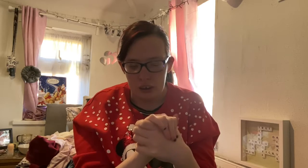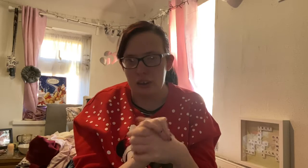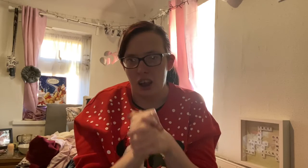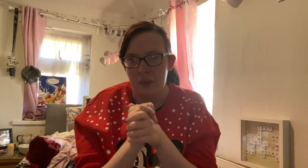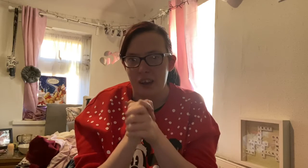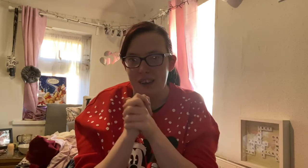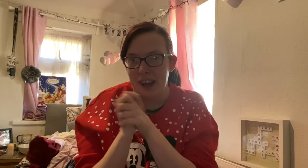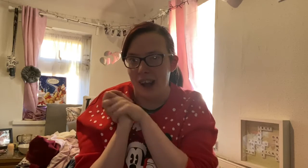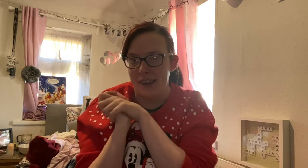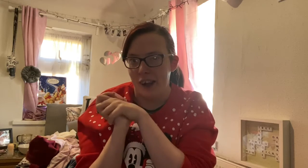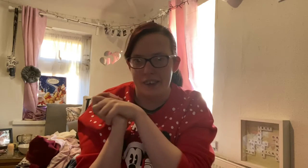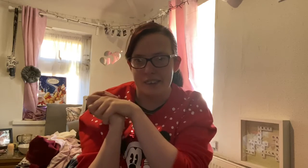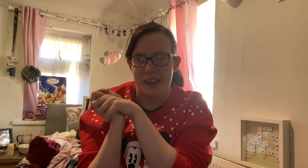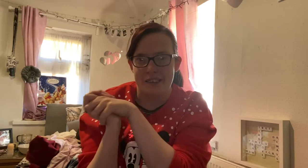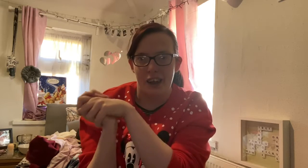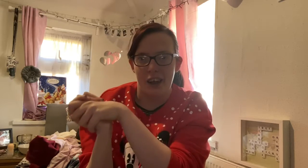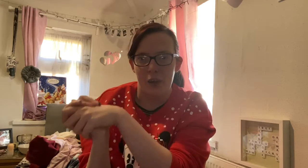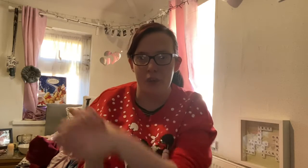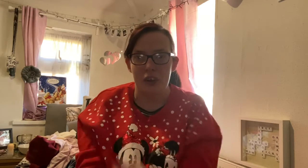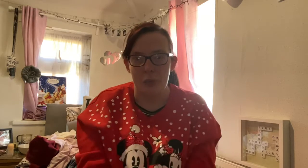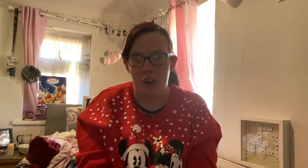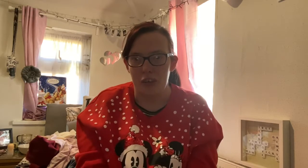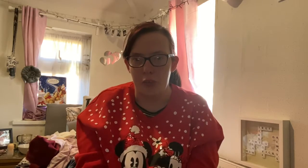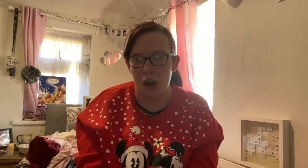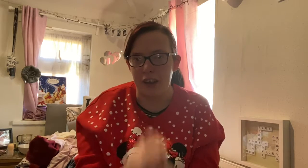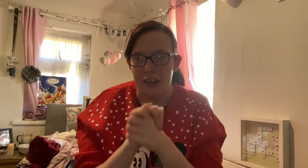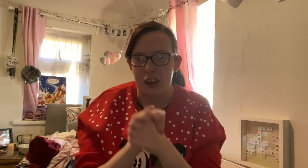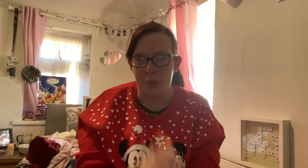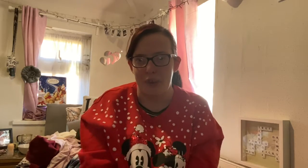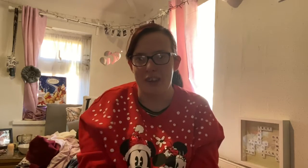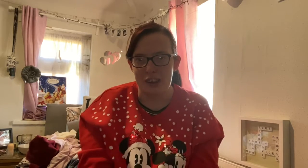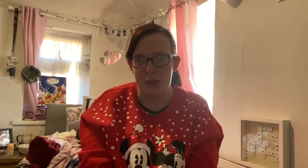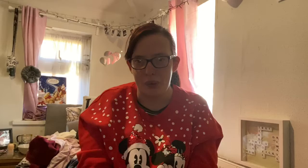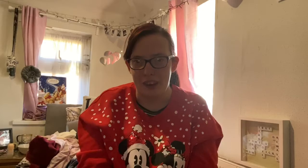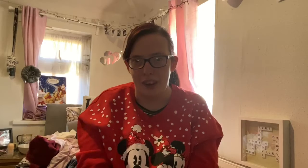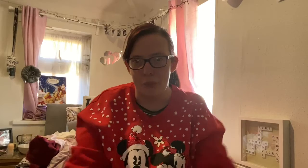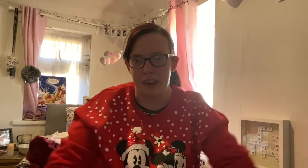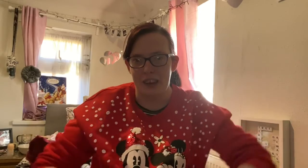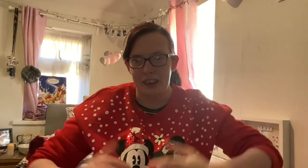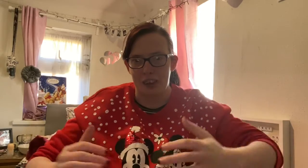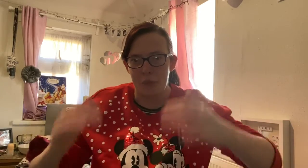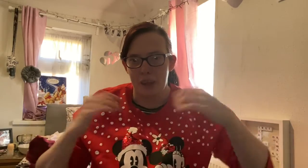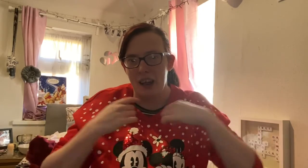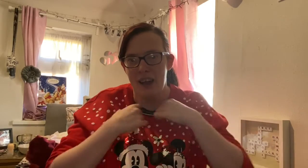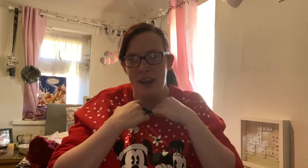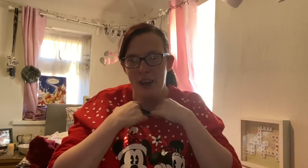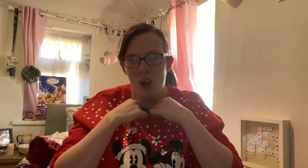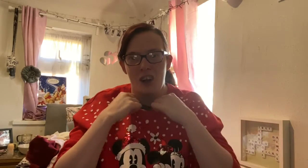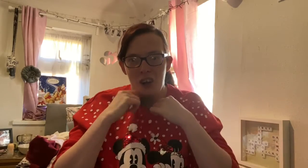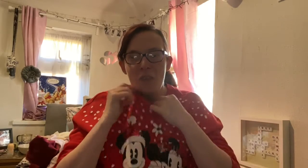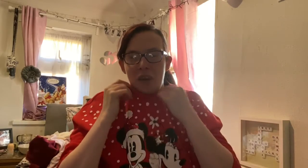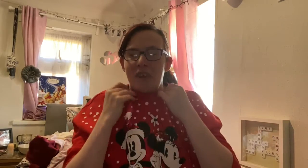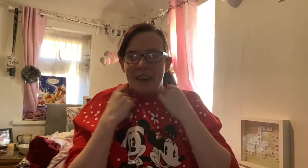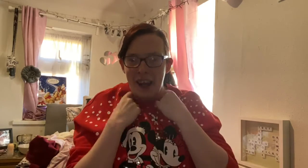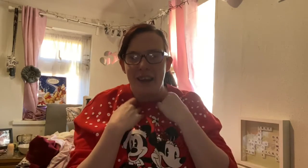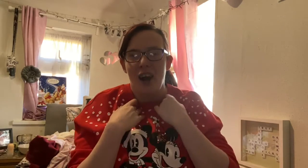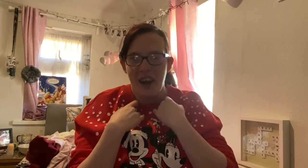So yeah, and like I said, tomorrow's vlog is going to be super good because it's going to be in honour of Mum again, I